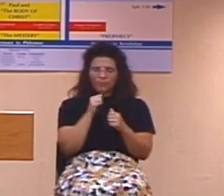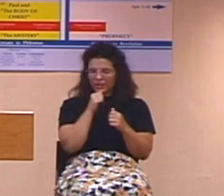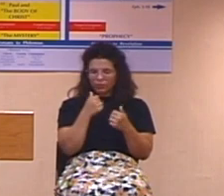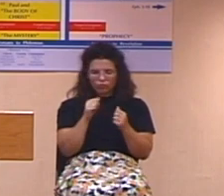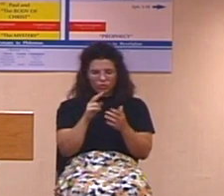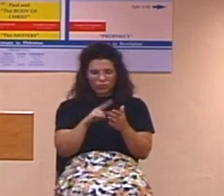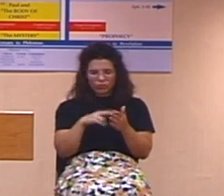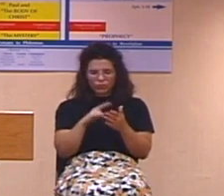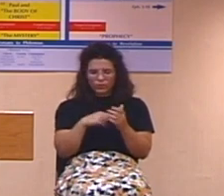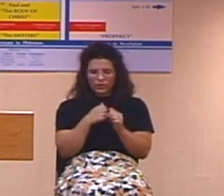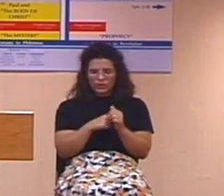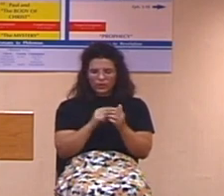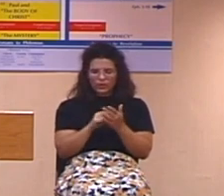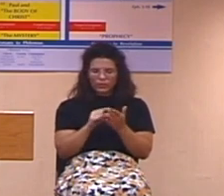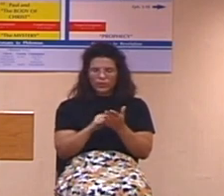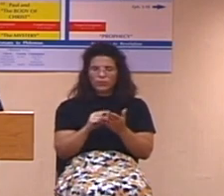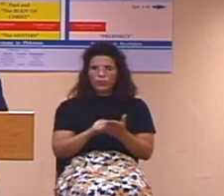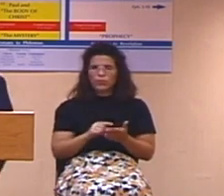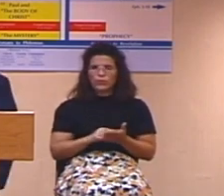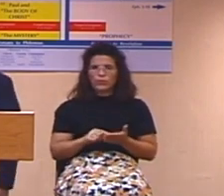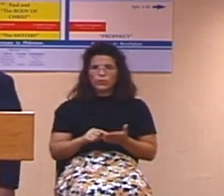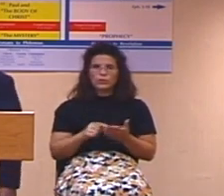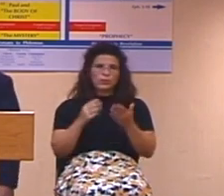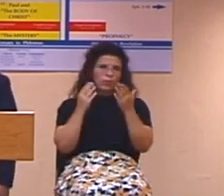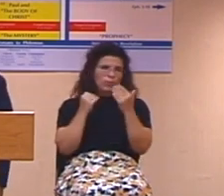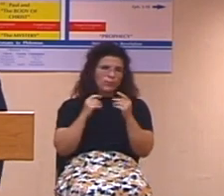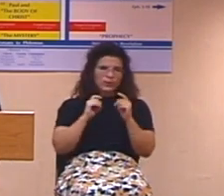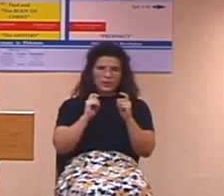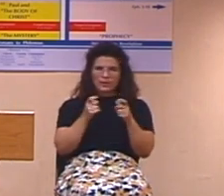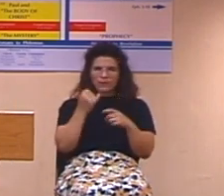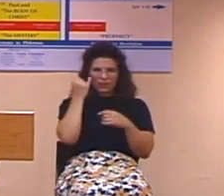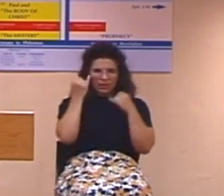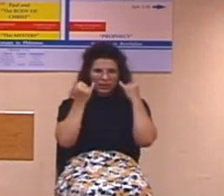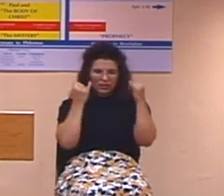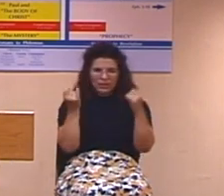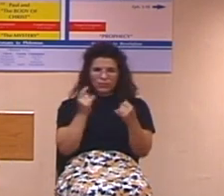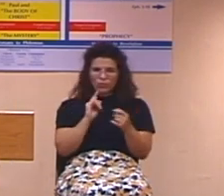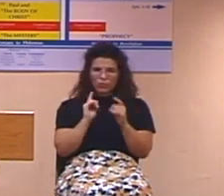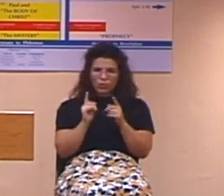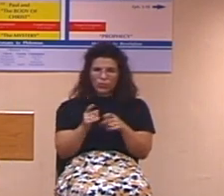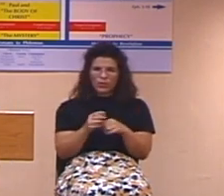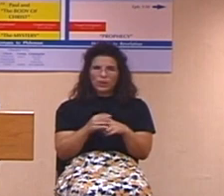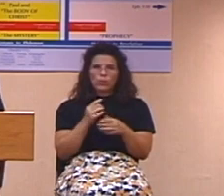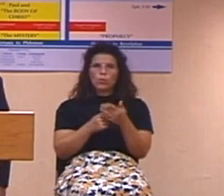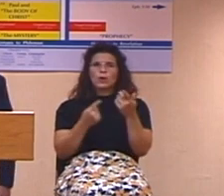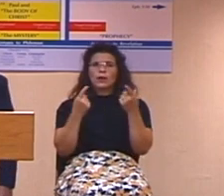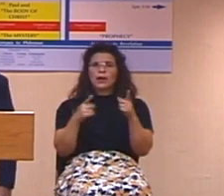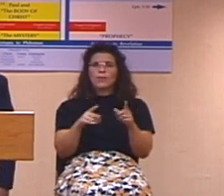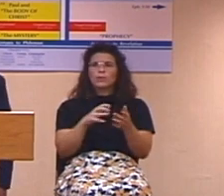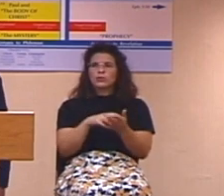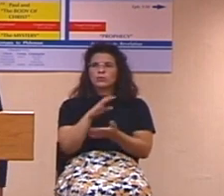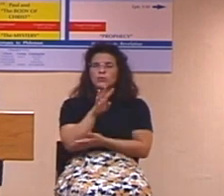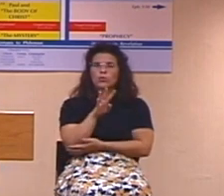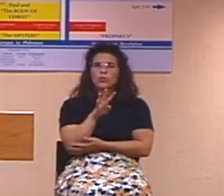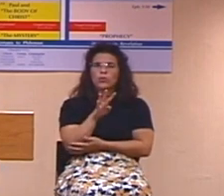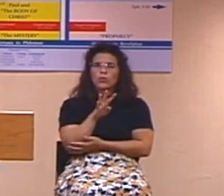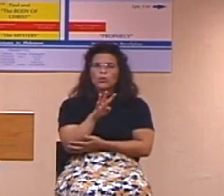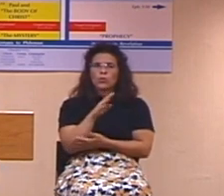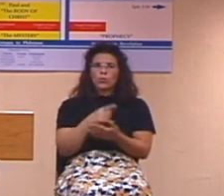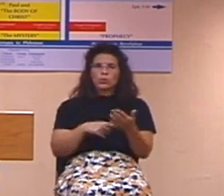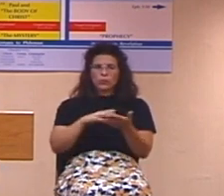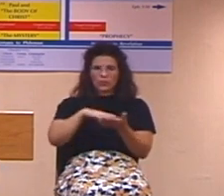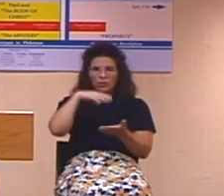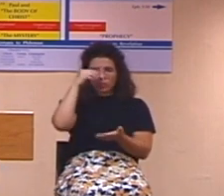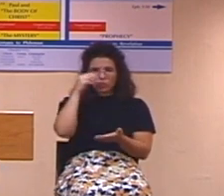verse. I'm hopefully kind of getting the idea where we're headed here. What happens in chapter 4? What do we learn